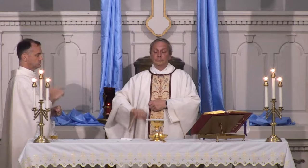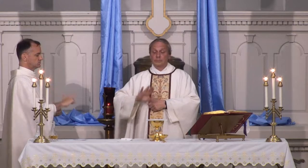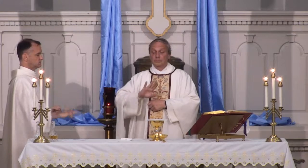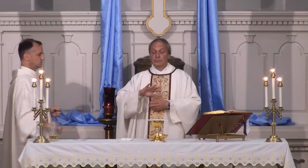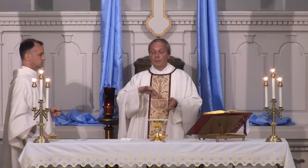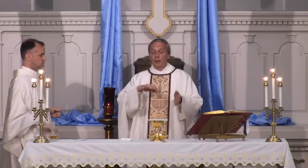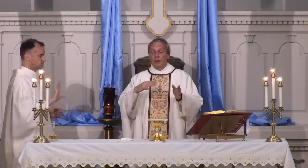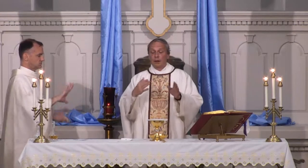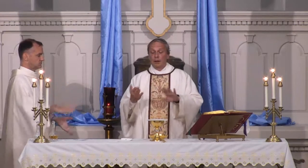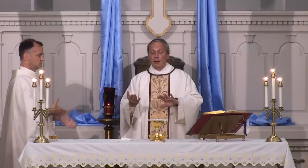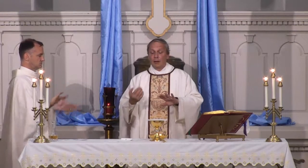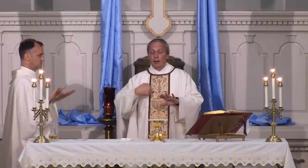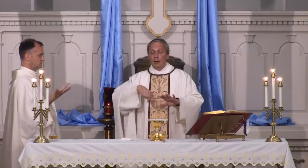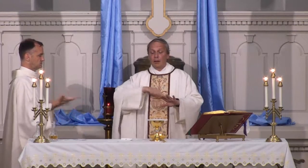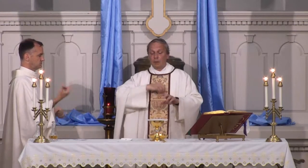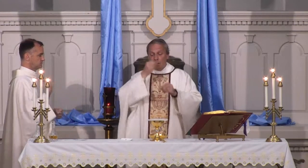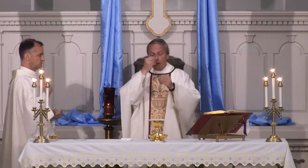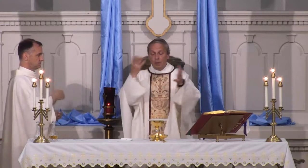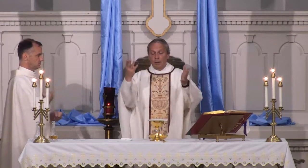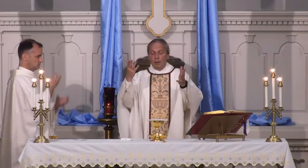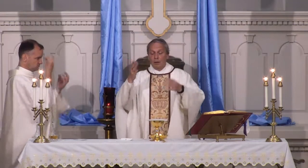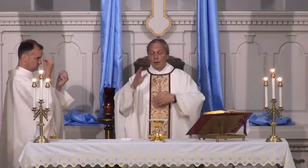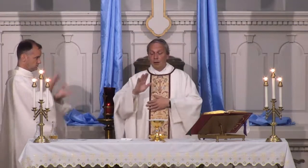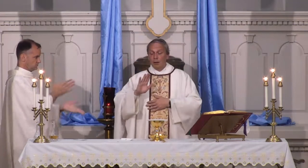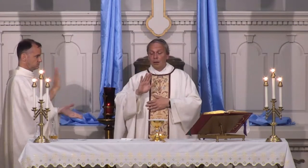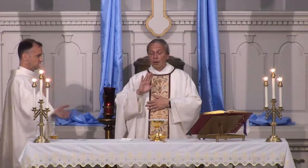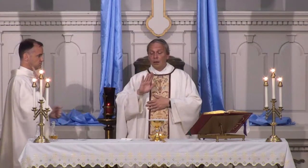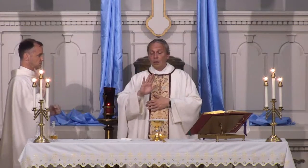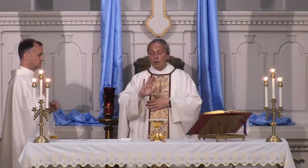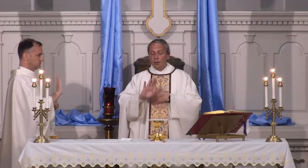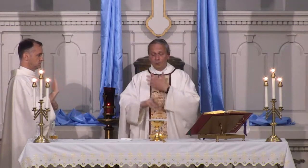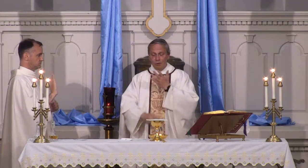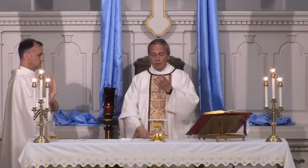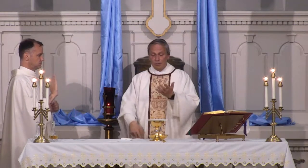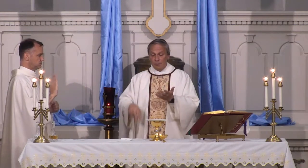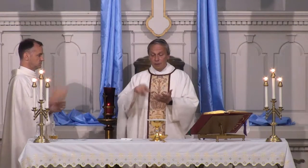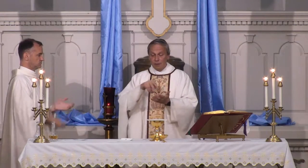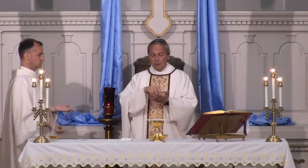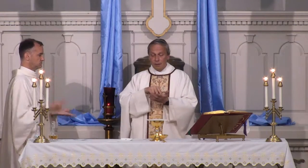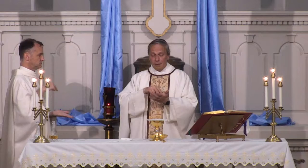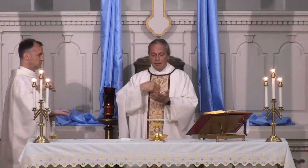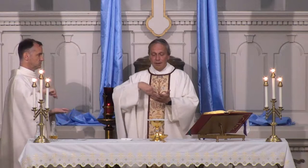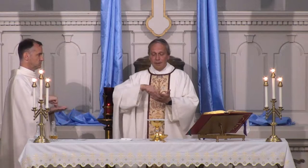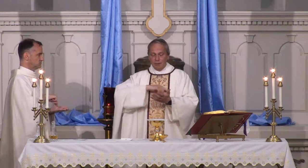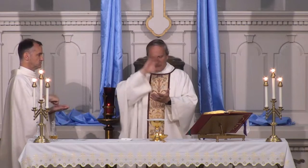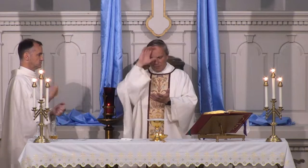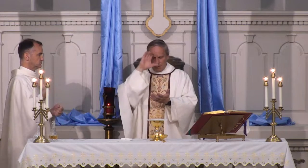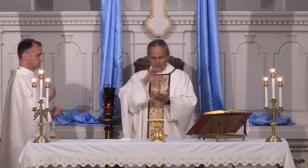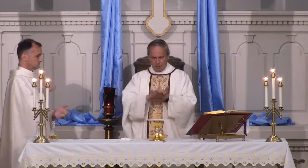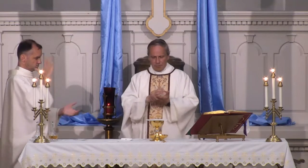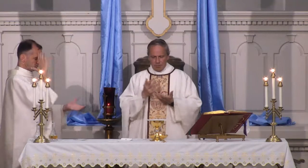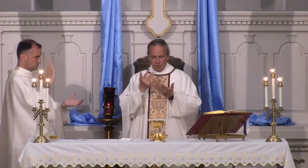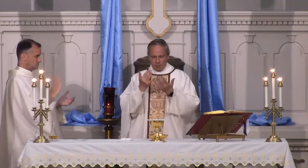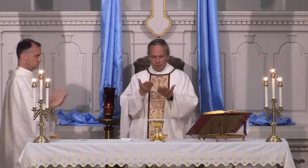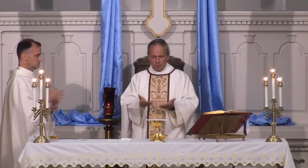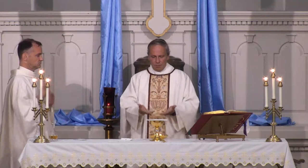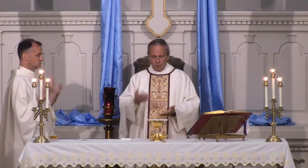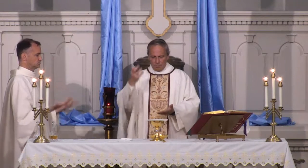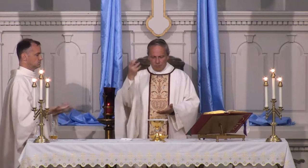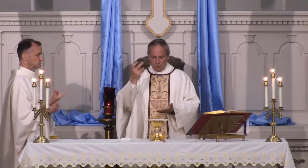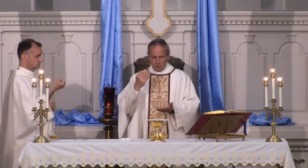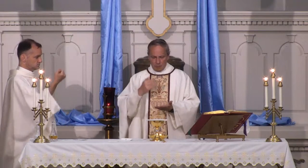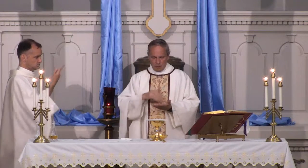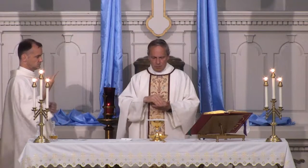We proclaim your death, O Lord, and profess your resurrection until you come